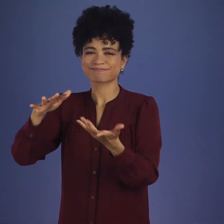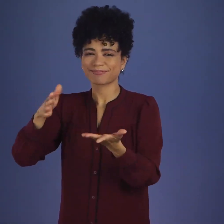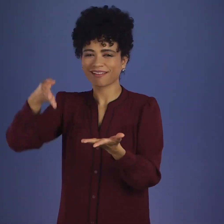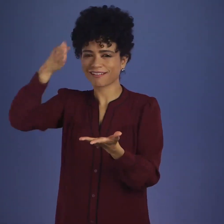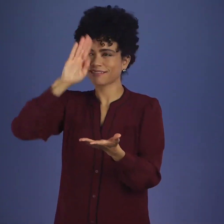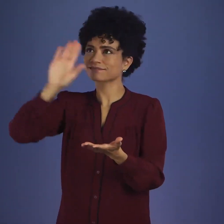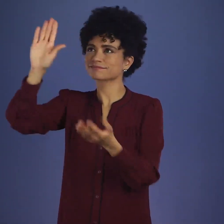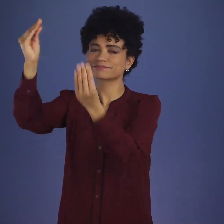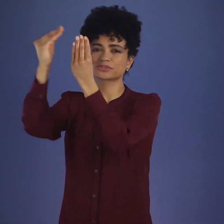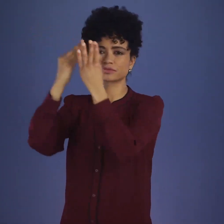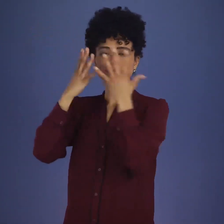flourished.